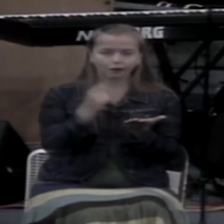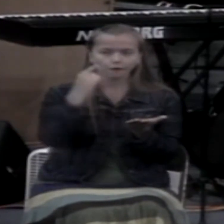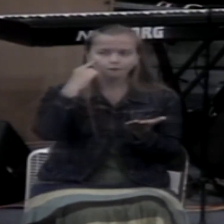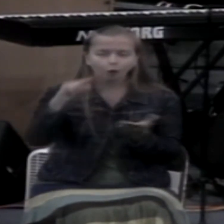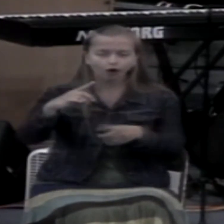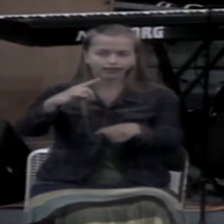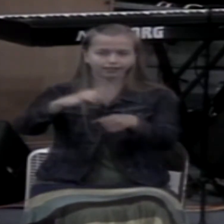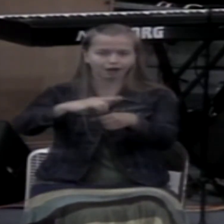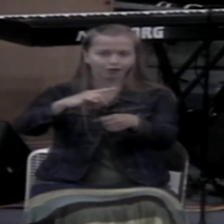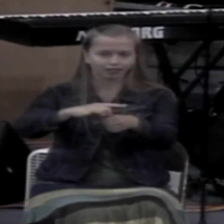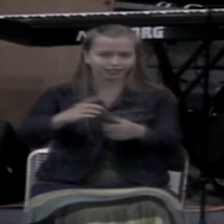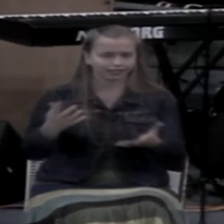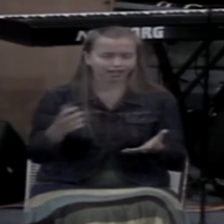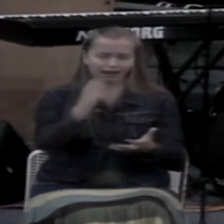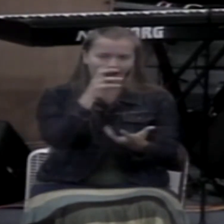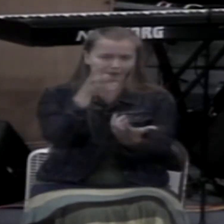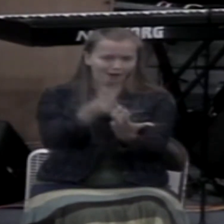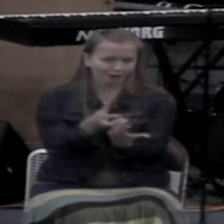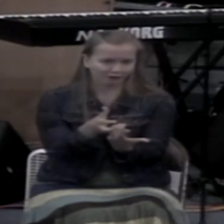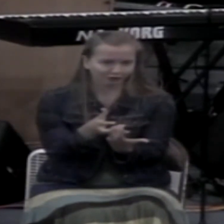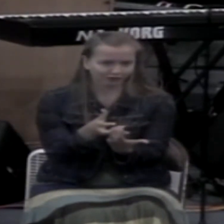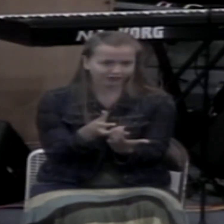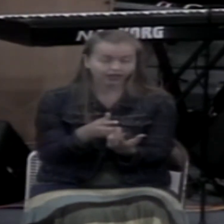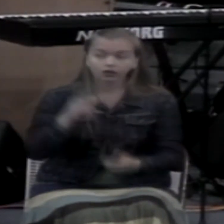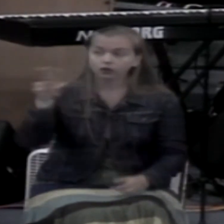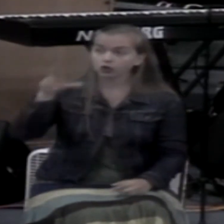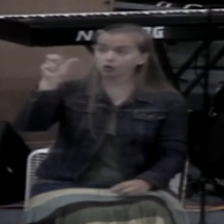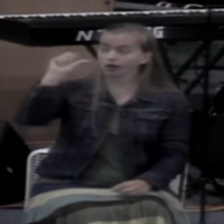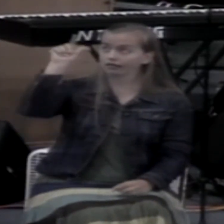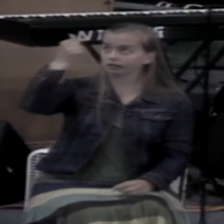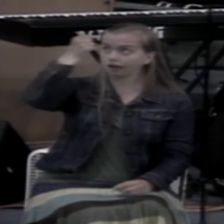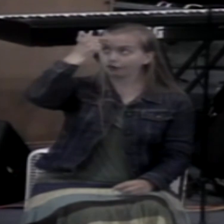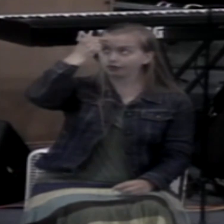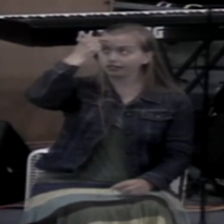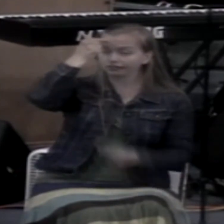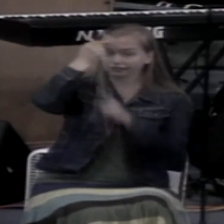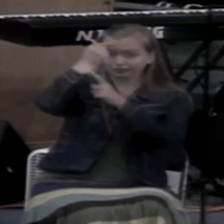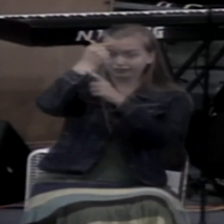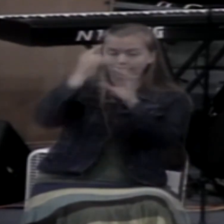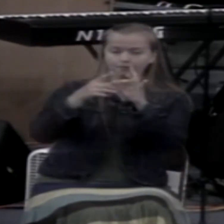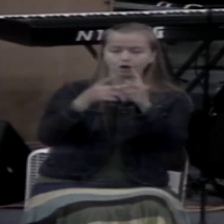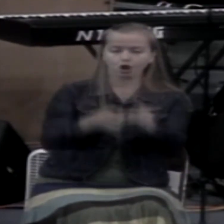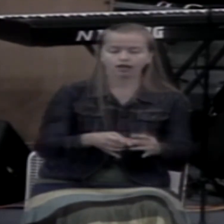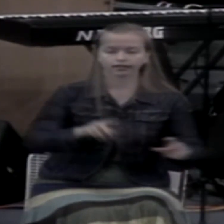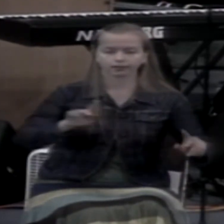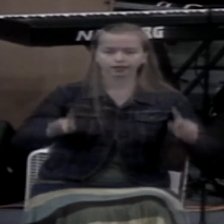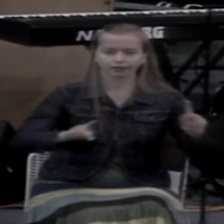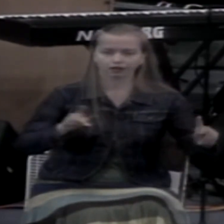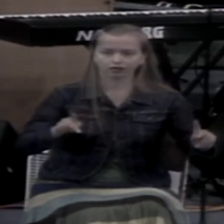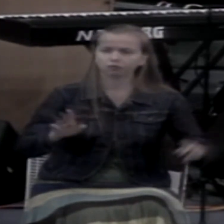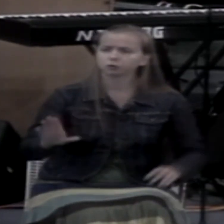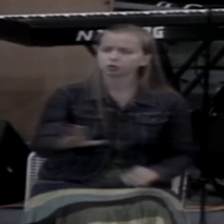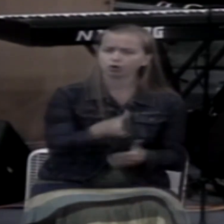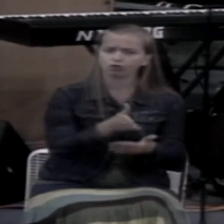But let me tell you this. You may have a right and yet not be right when you do